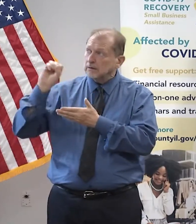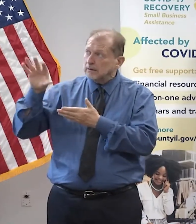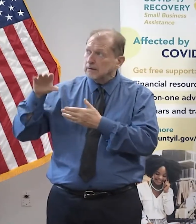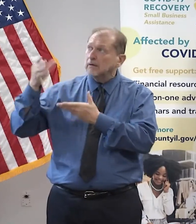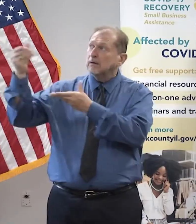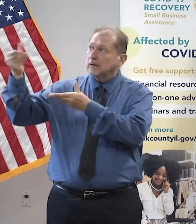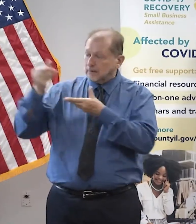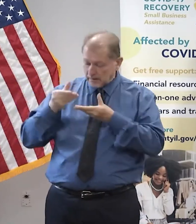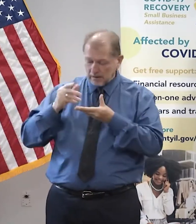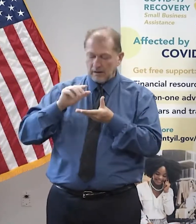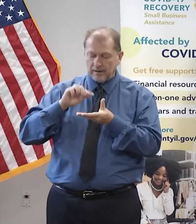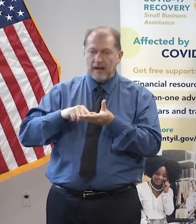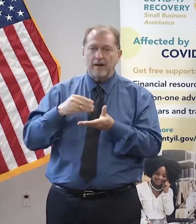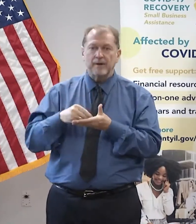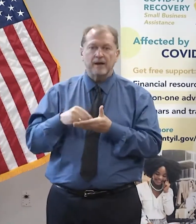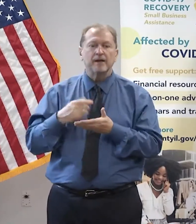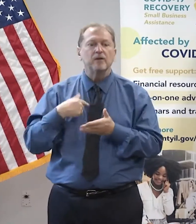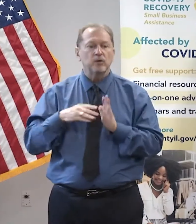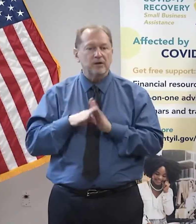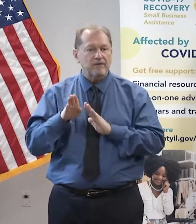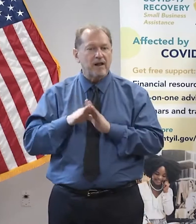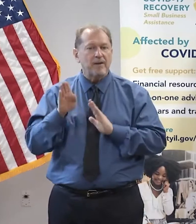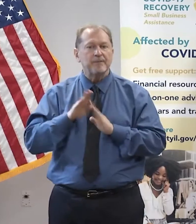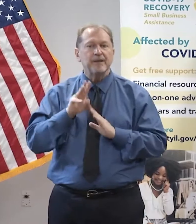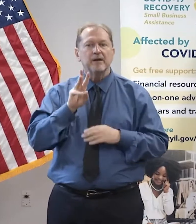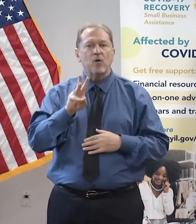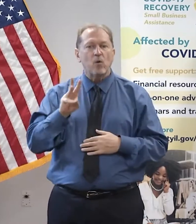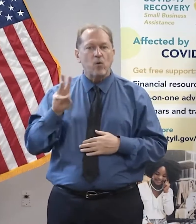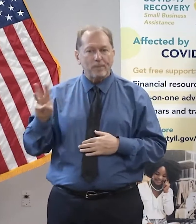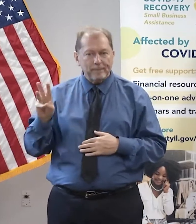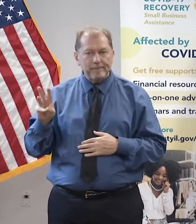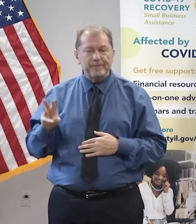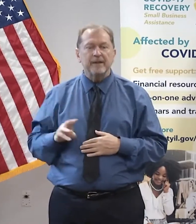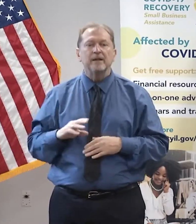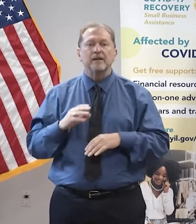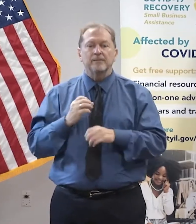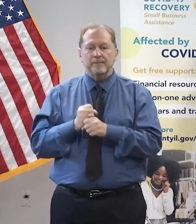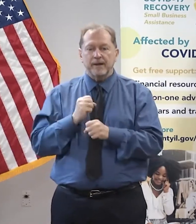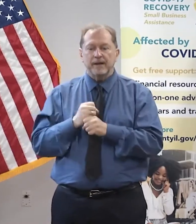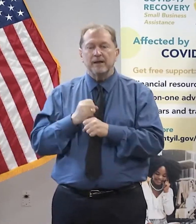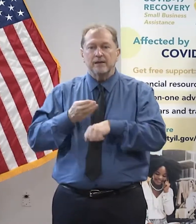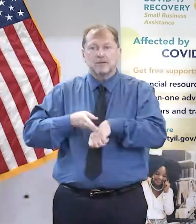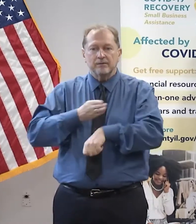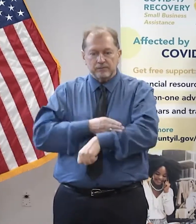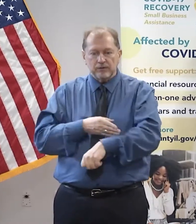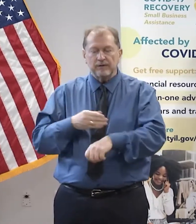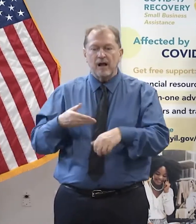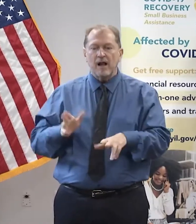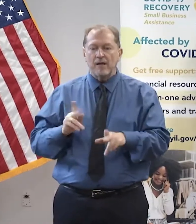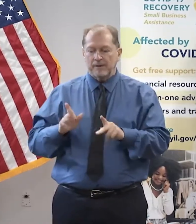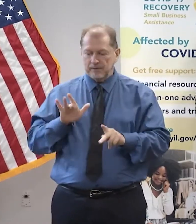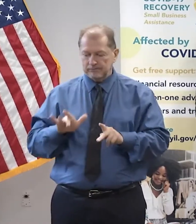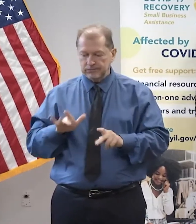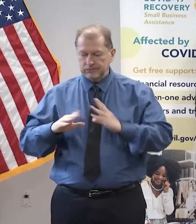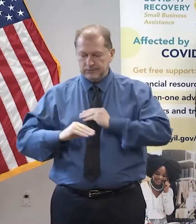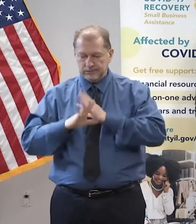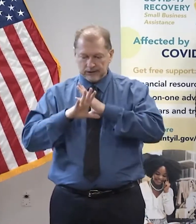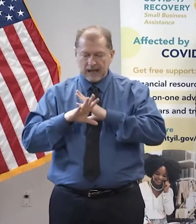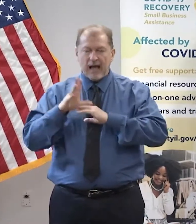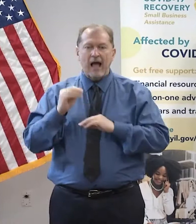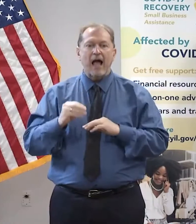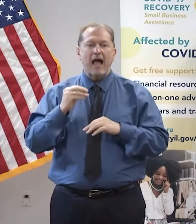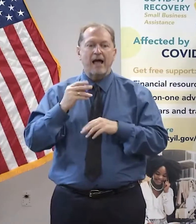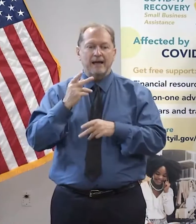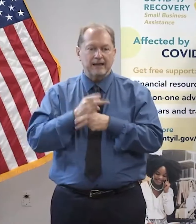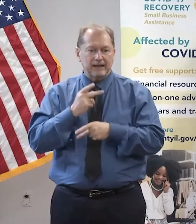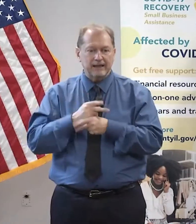website developed, get it optimized, up to par, user-friendly, and it also allowed us to keep current with